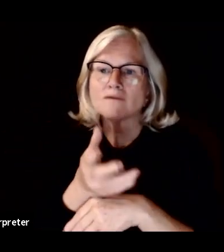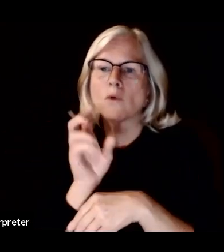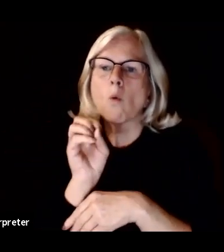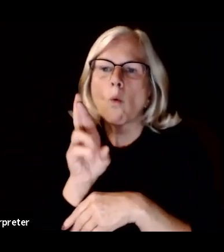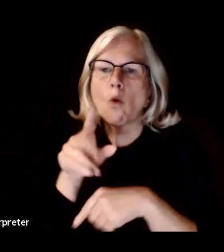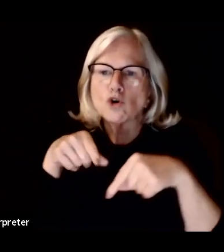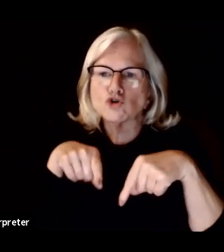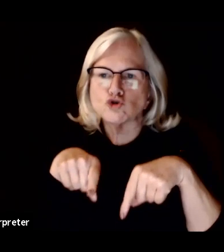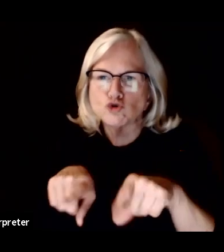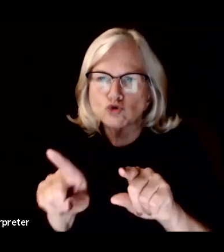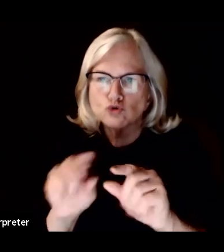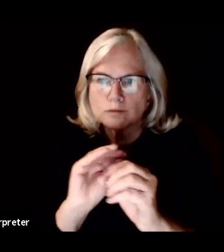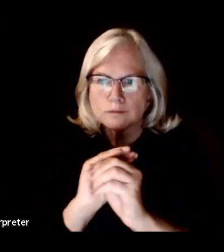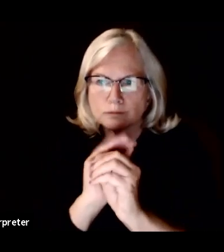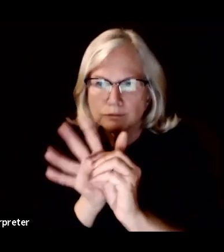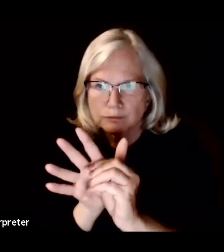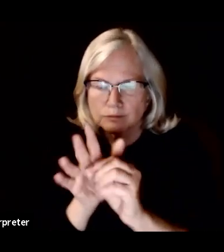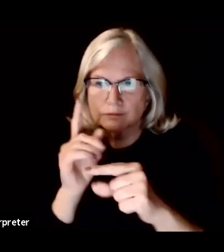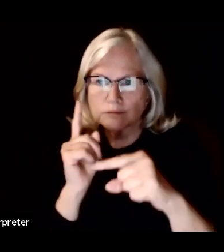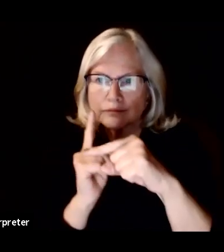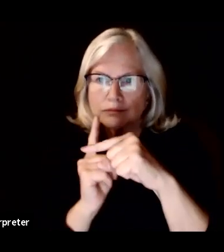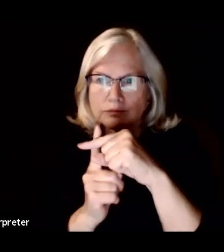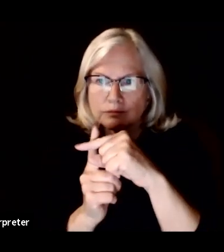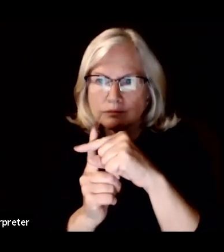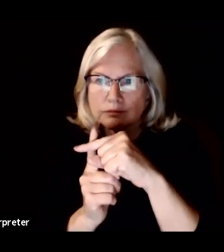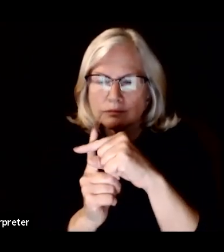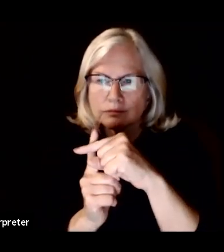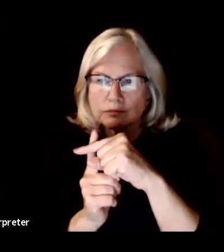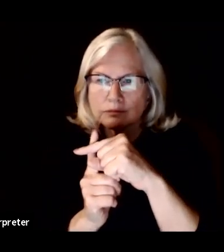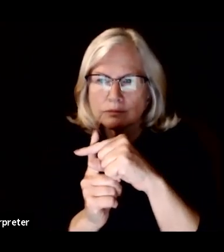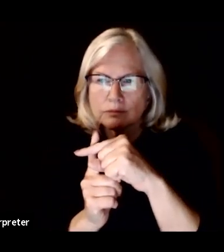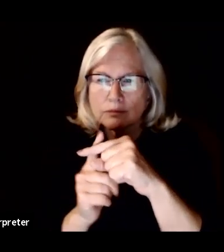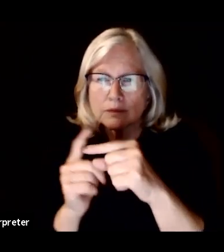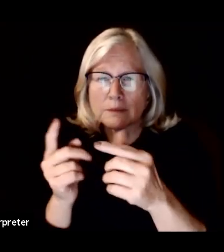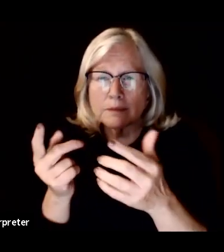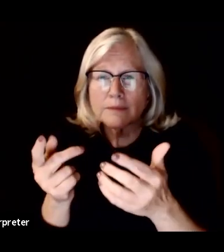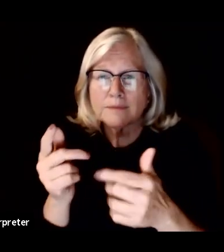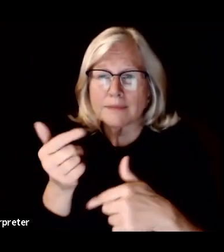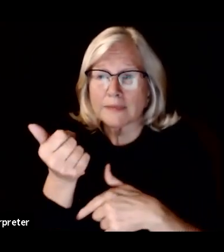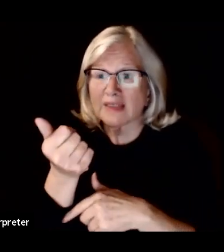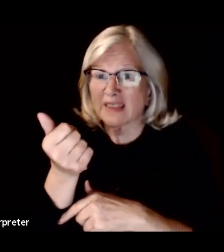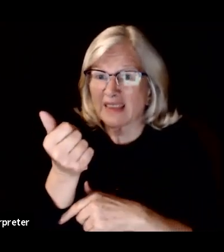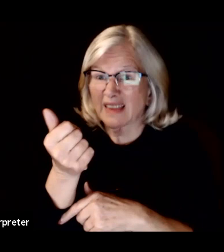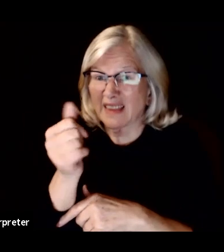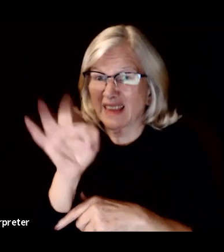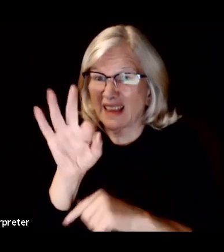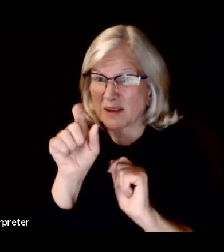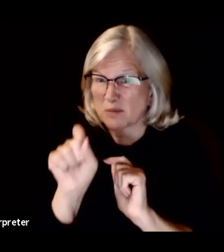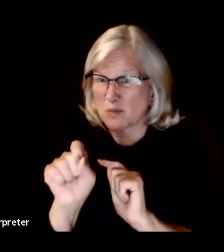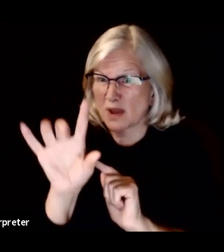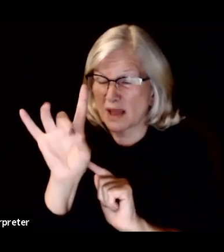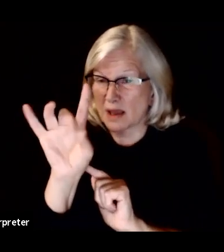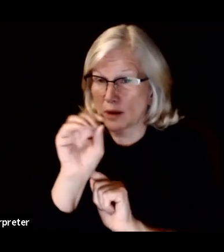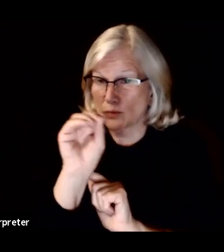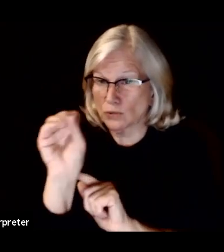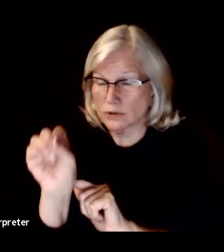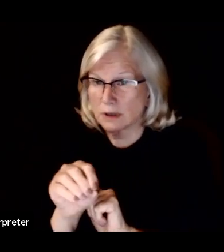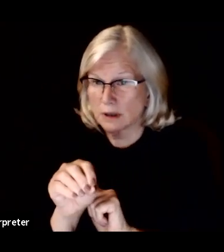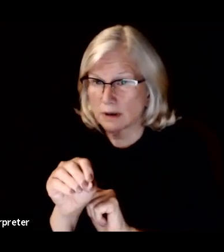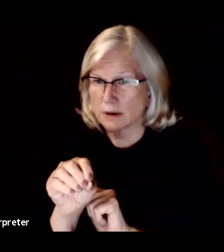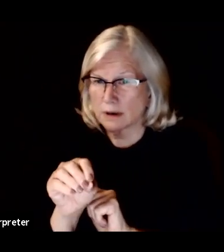about, because of the nearly 1,000, it makes it 19.8% of our pregnant cases. 18 of those,